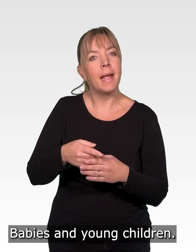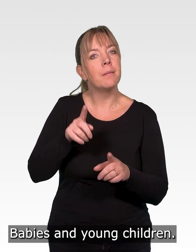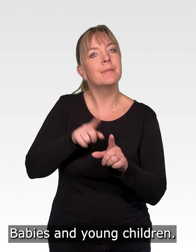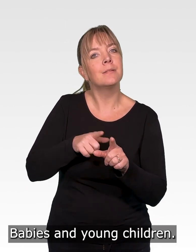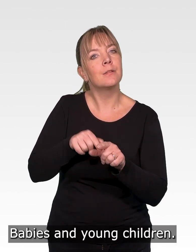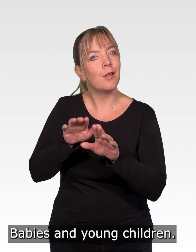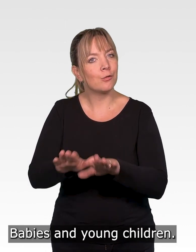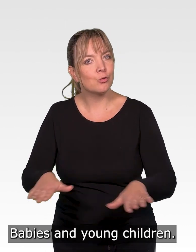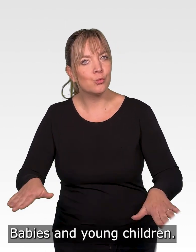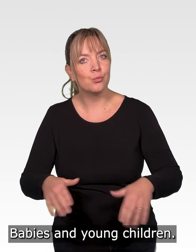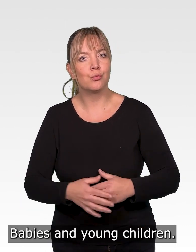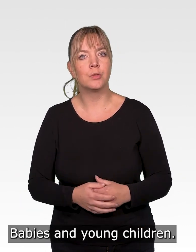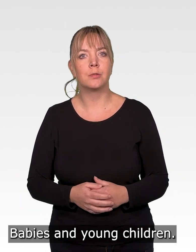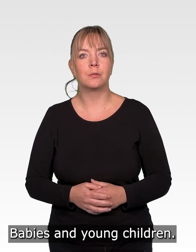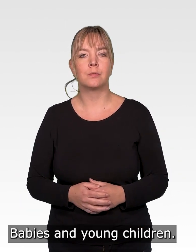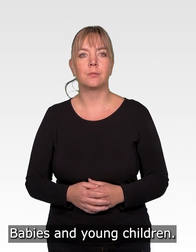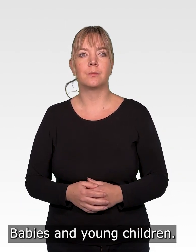babies and young children,